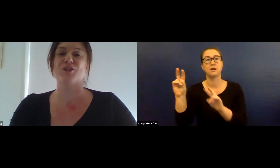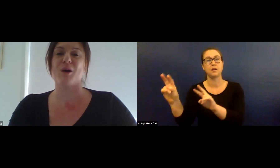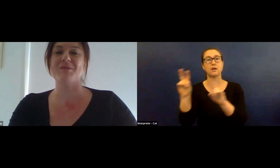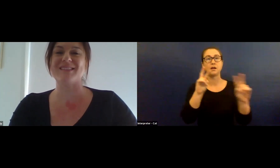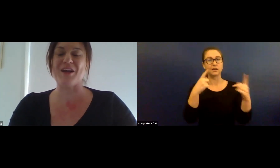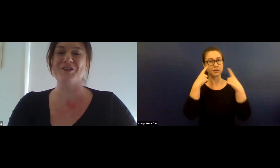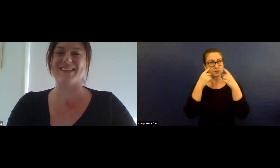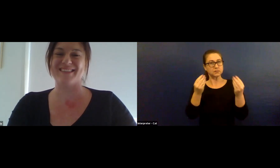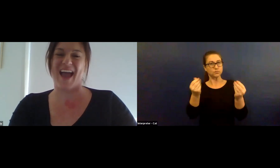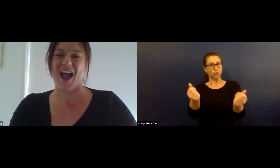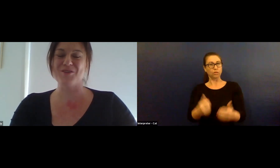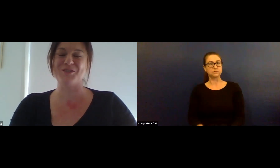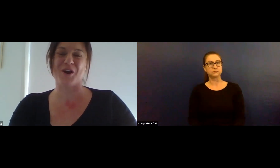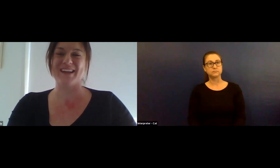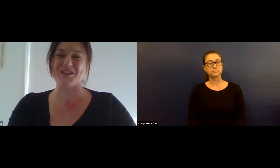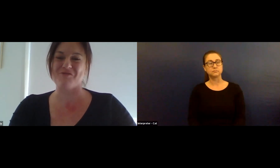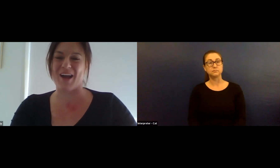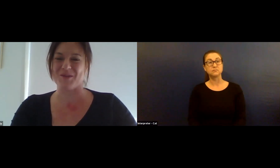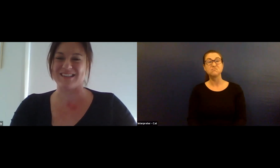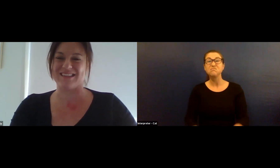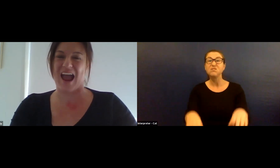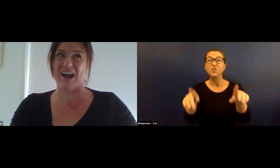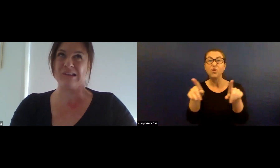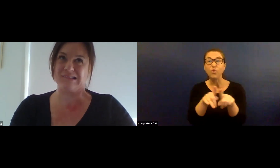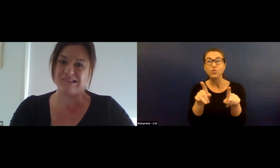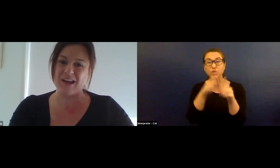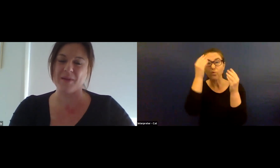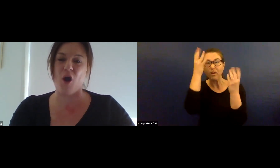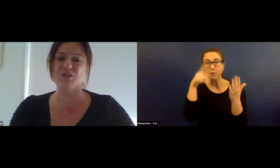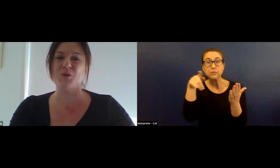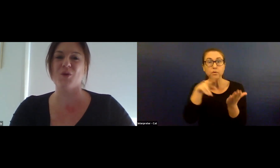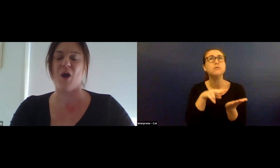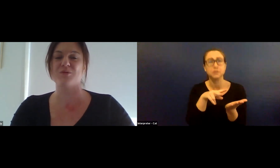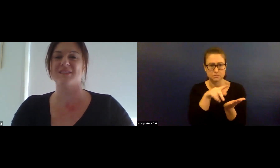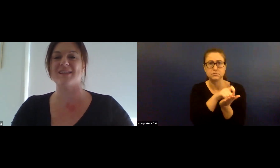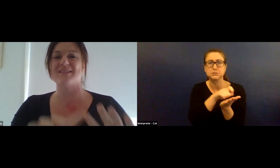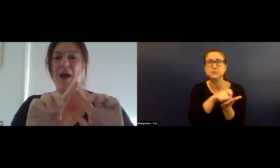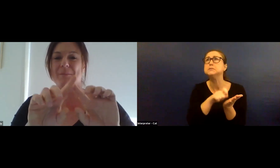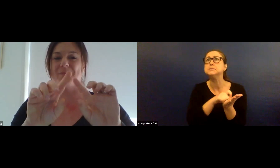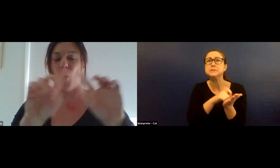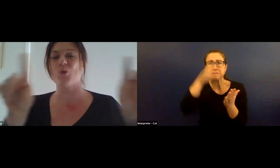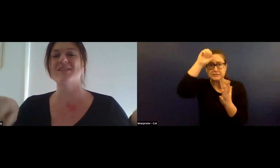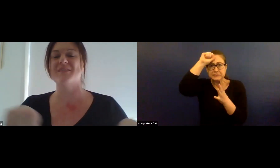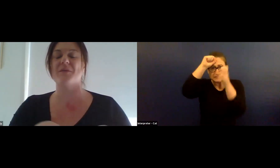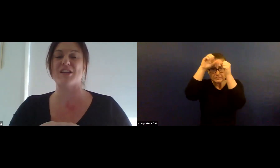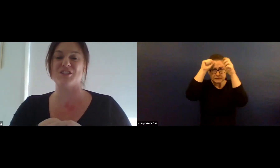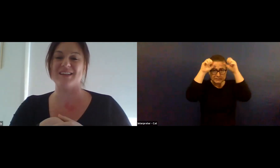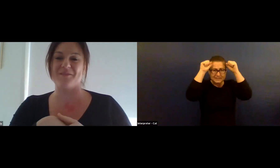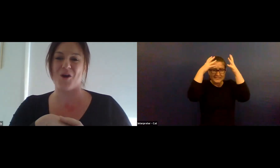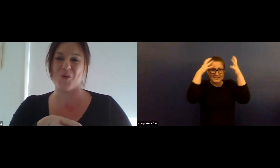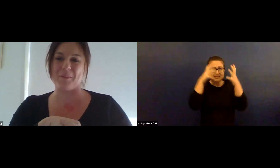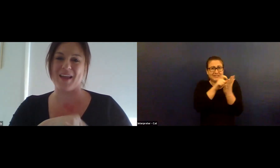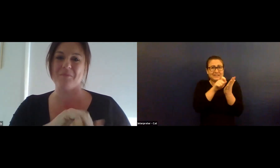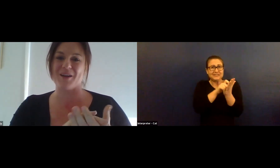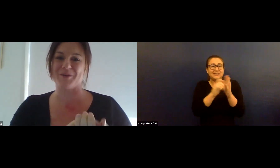So I should probably tell you this now. You don't need to write all this down, because I will send all this information in